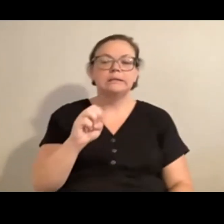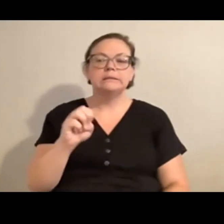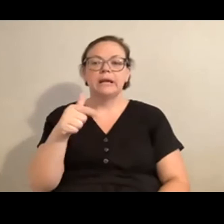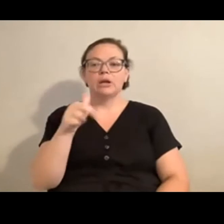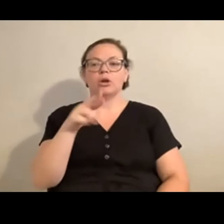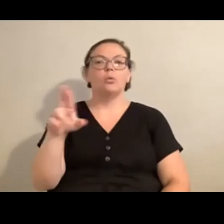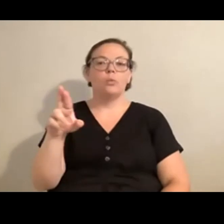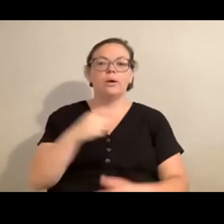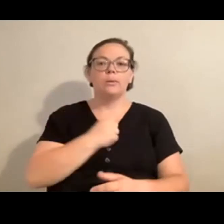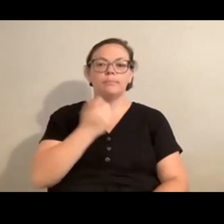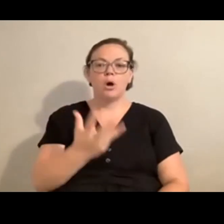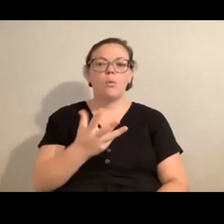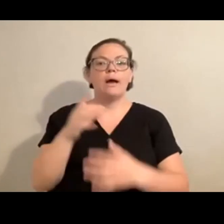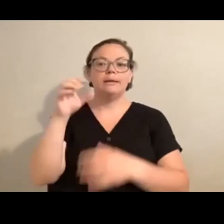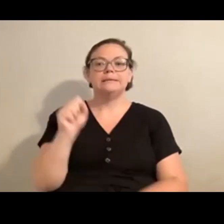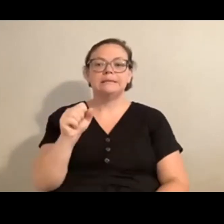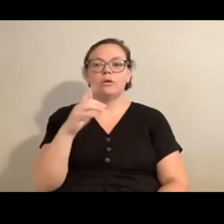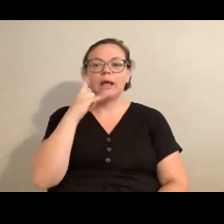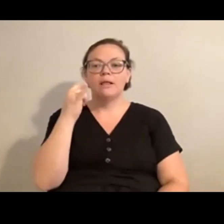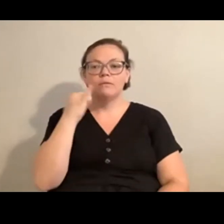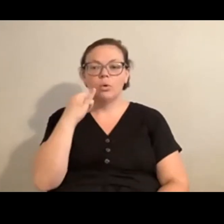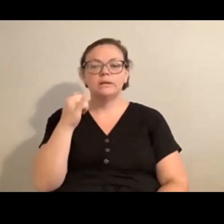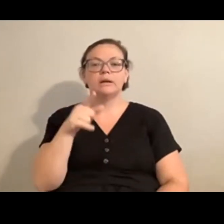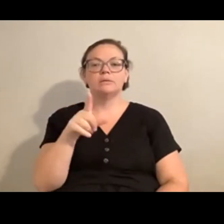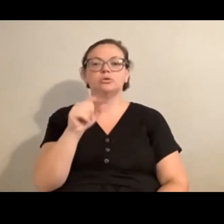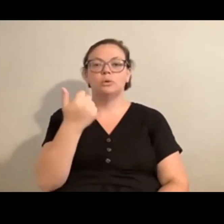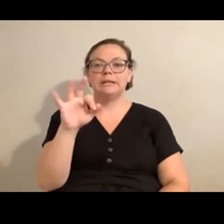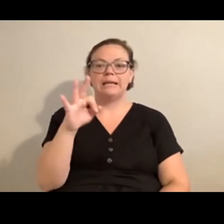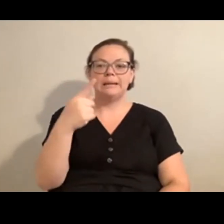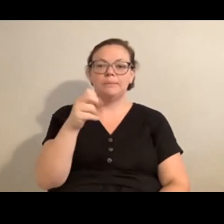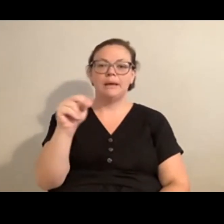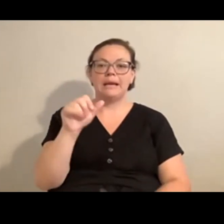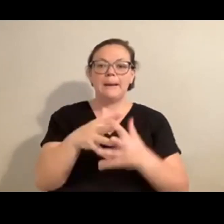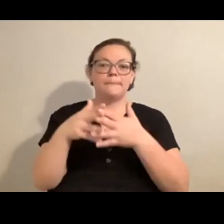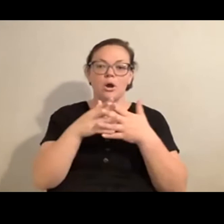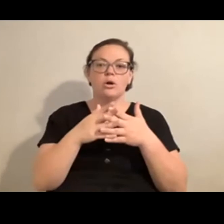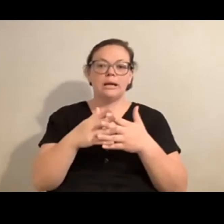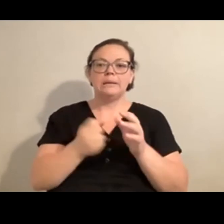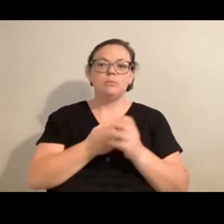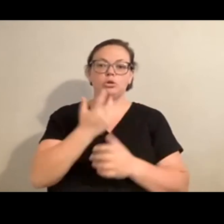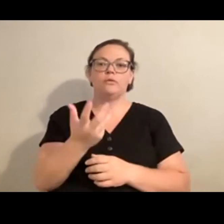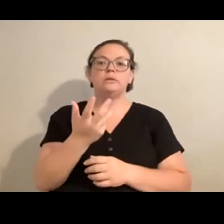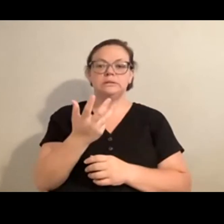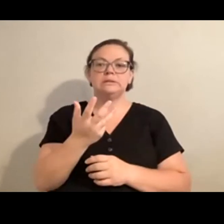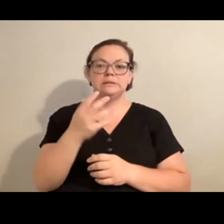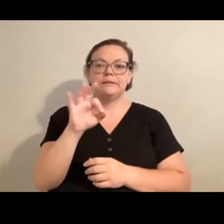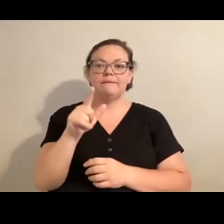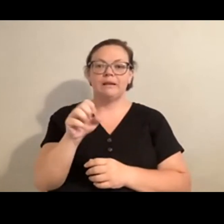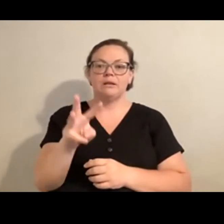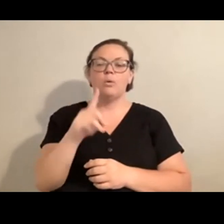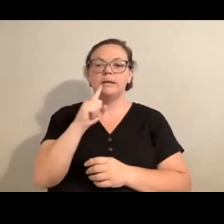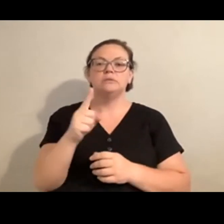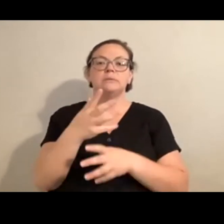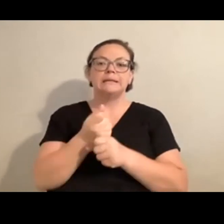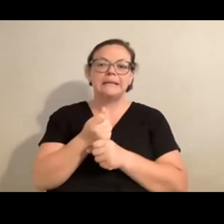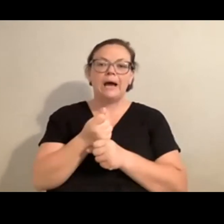artist rooted in Southern California, a 2019 PEN America Emerging Voices Fellow. He has received support and fellowships for